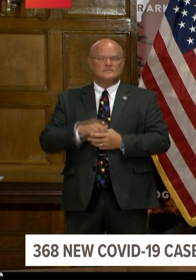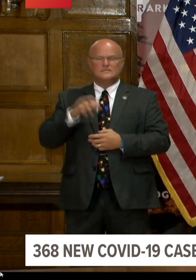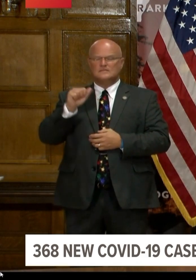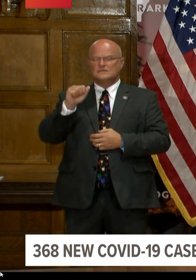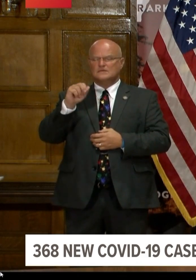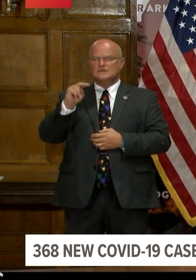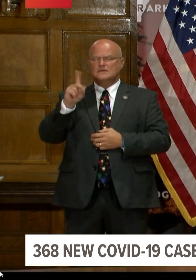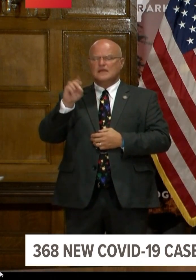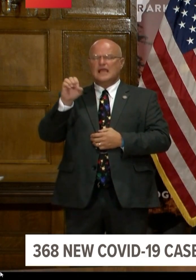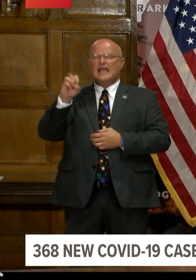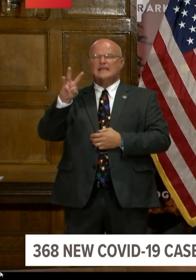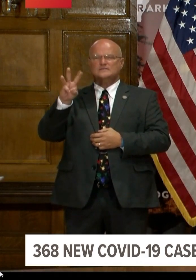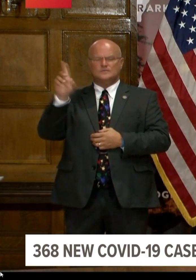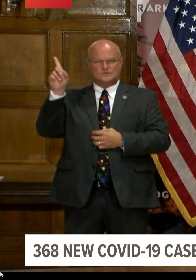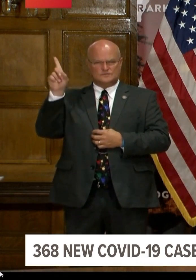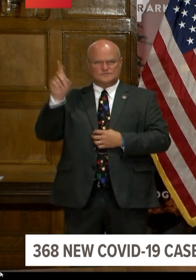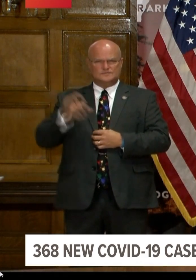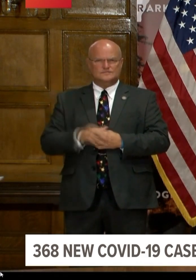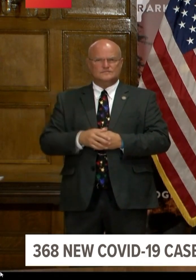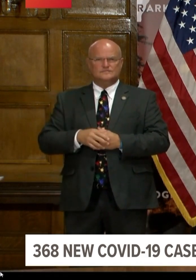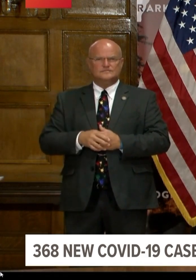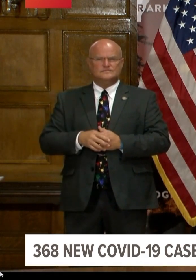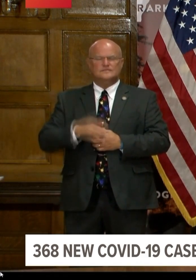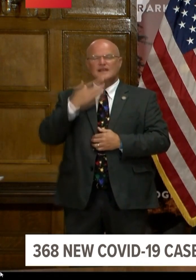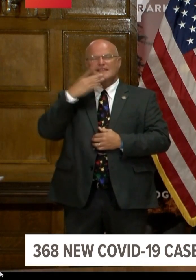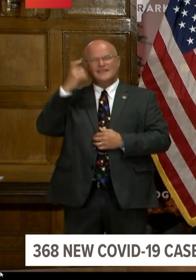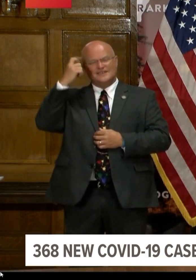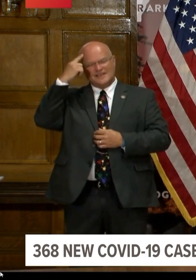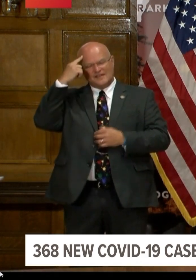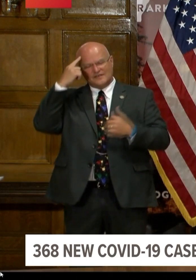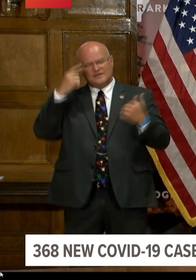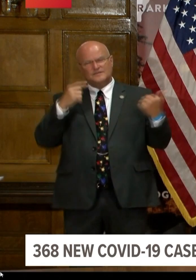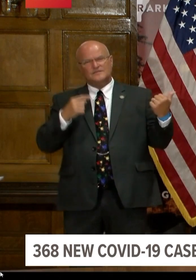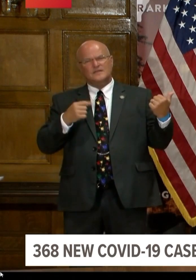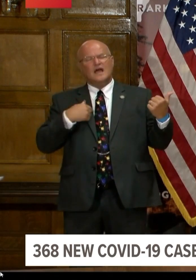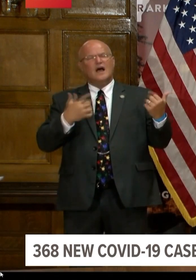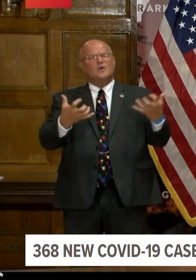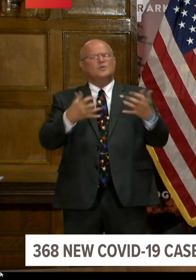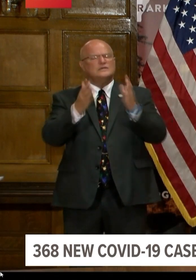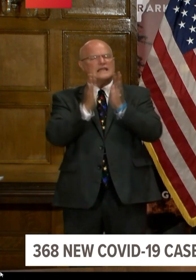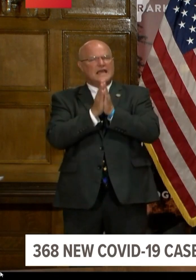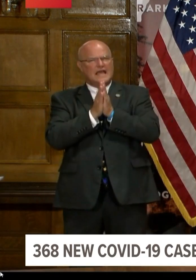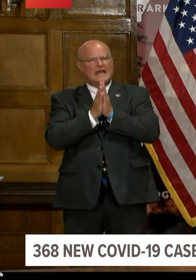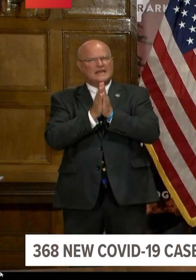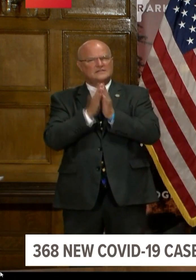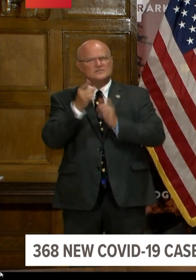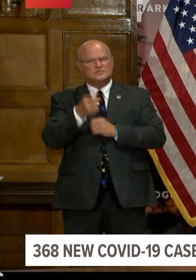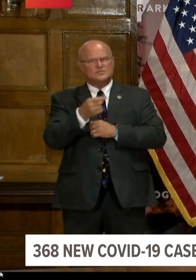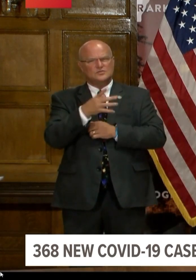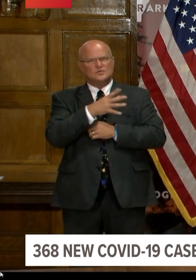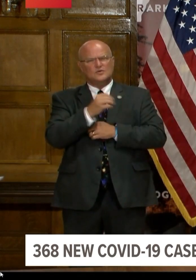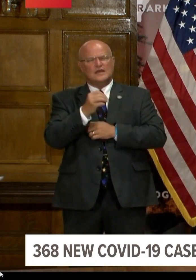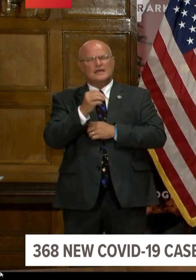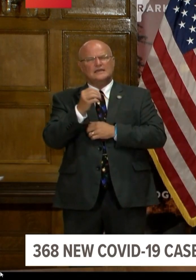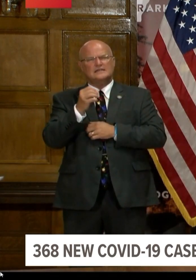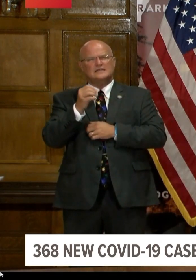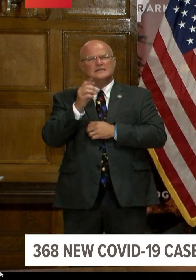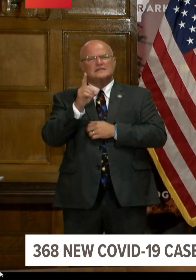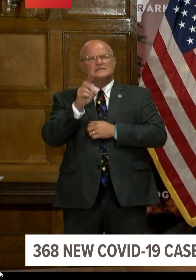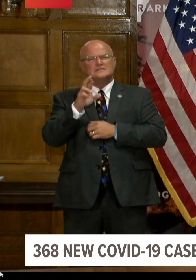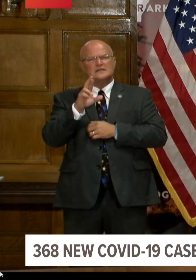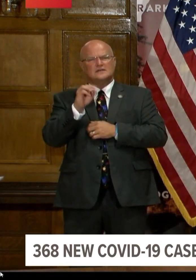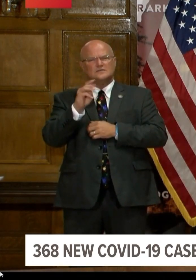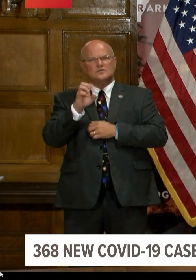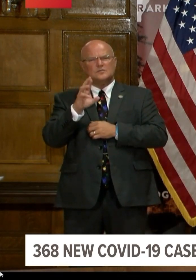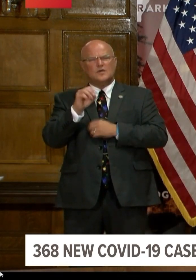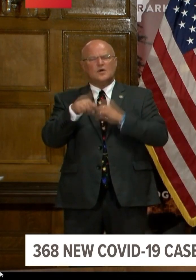Andrew DeMillo, I heard your voice. Yeah, thank you, Governor. I wanted to ask you or Dr. Romero about an